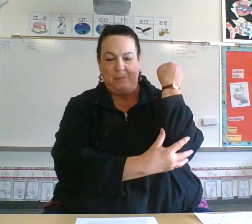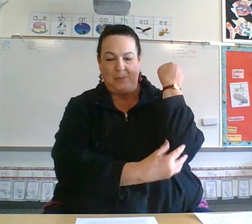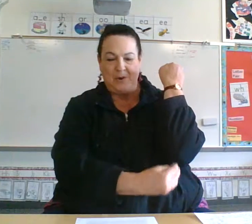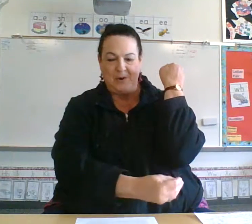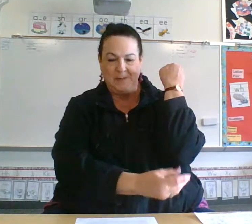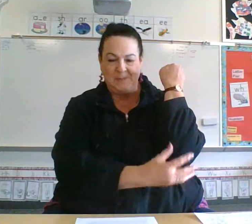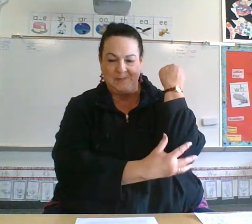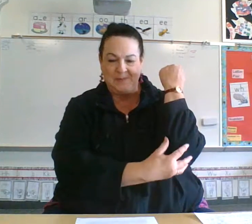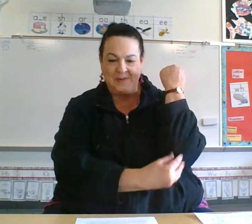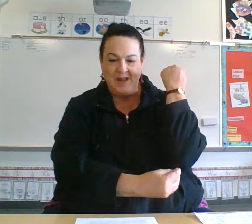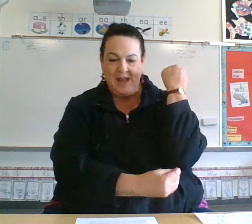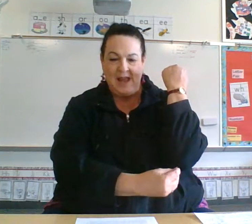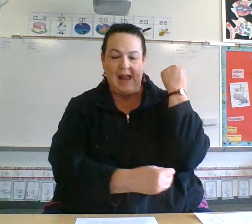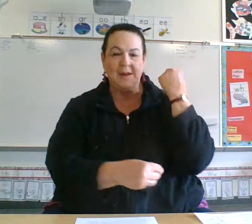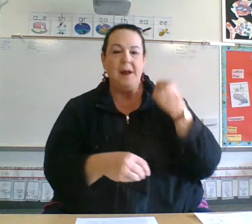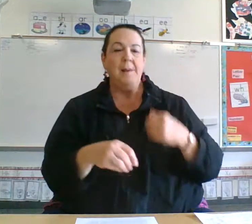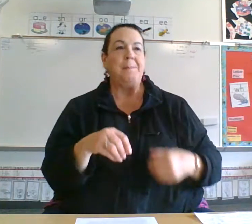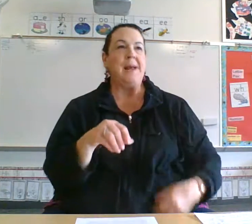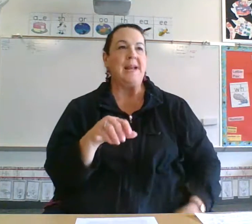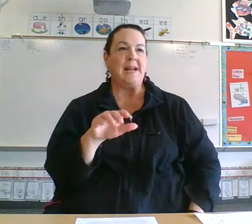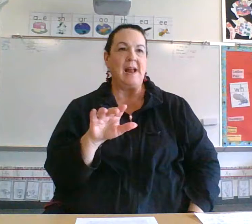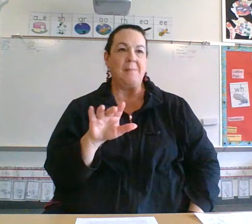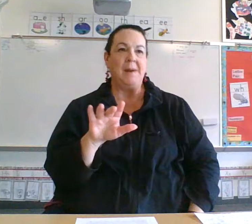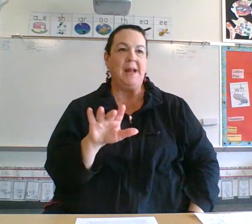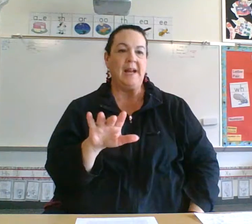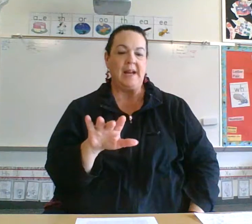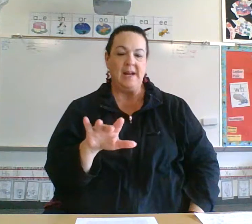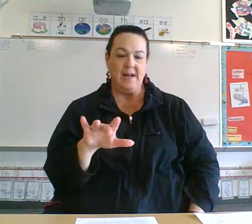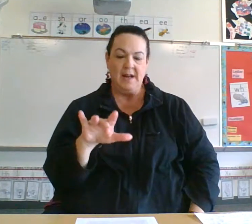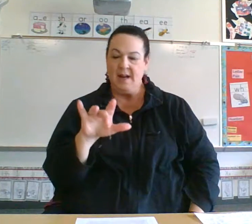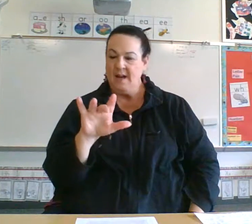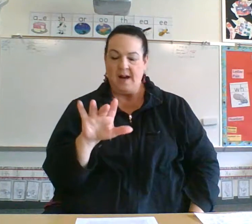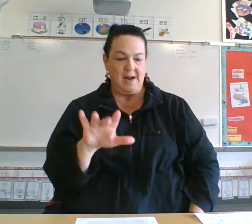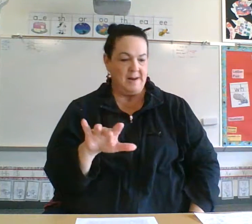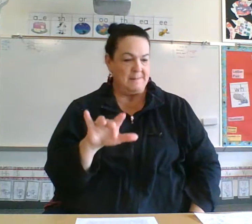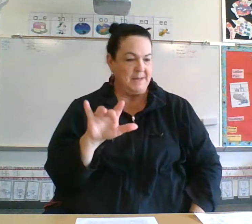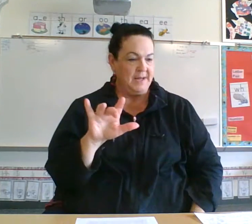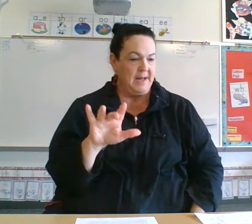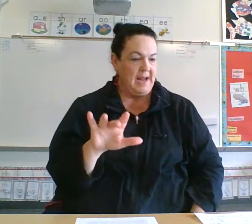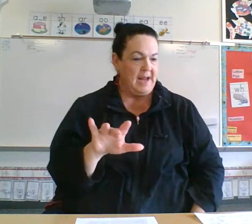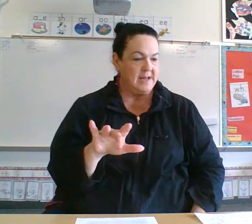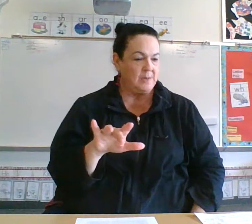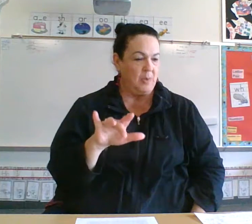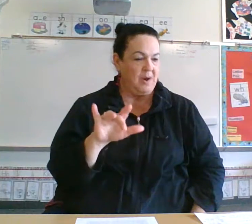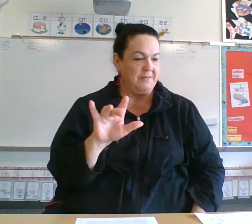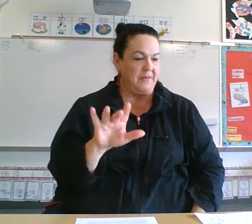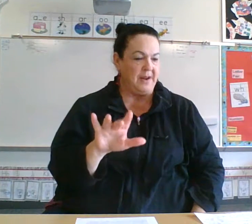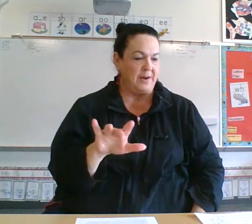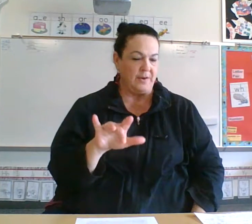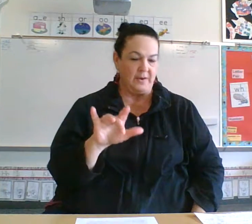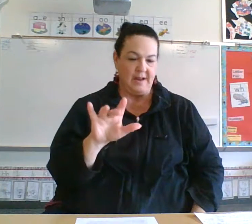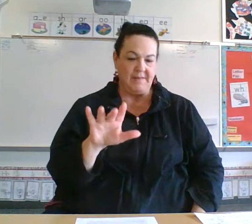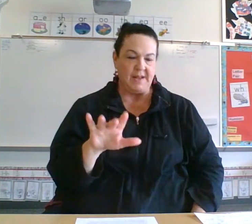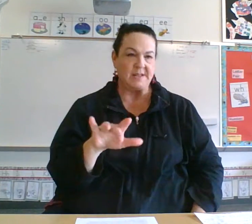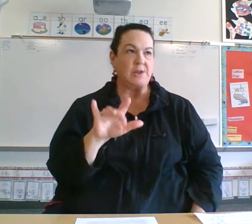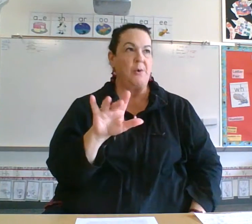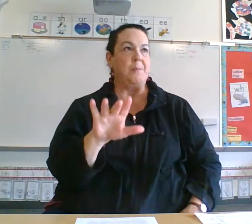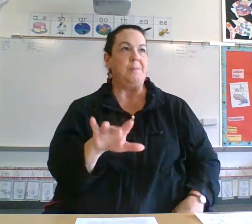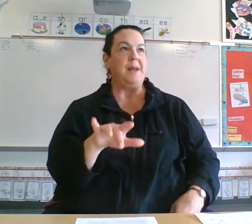Pour. And pity. Now pity is one finger like this. So